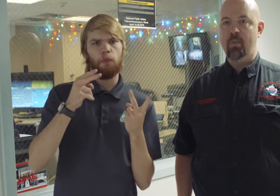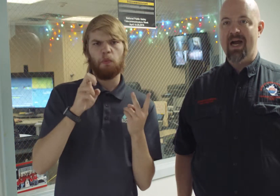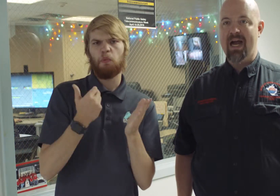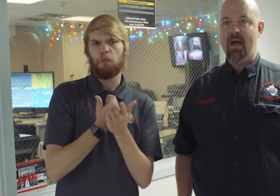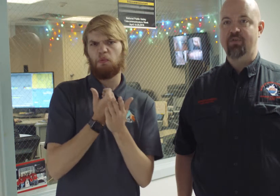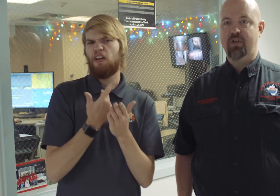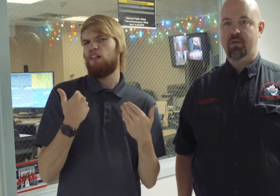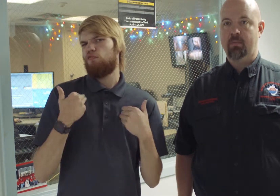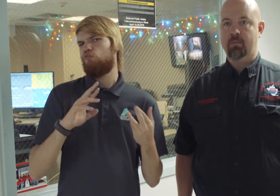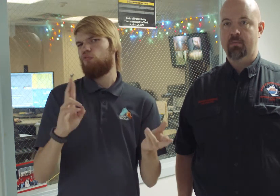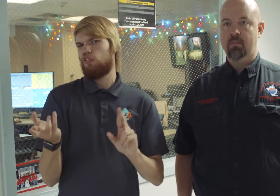TTY option.